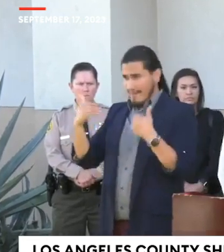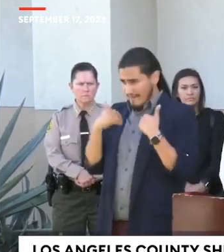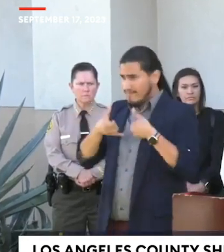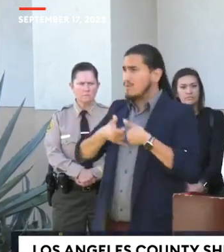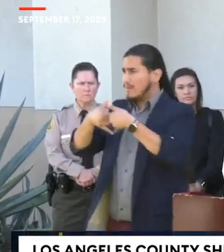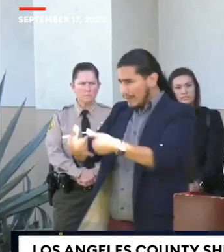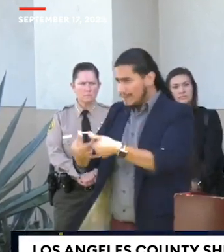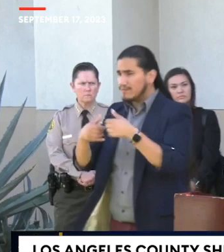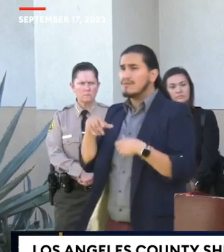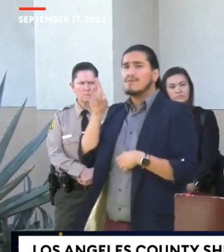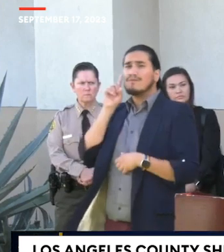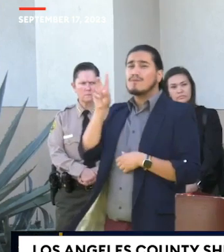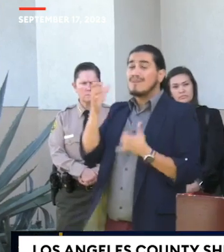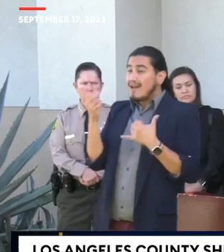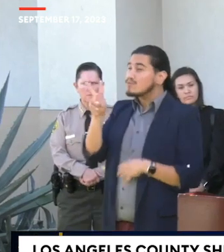reward for